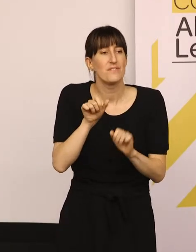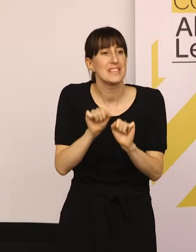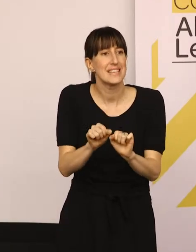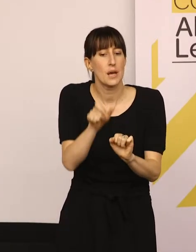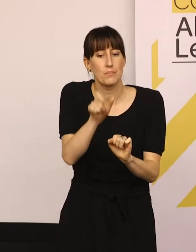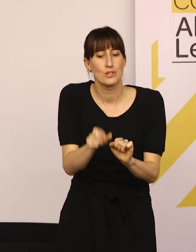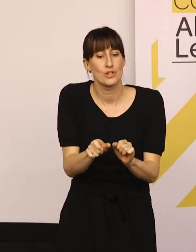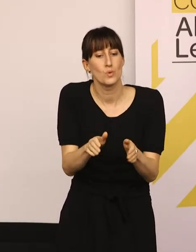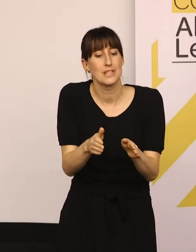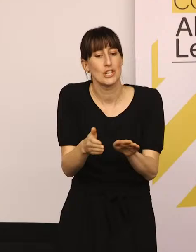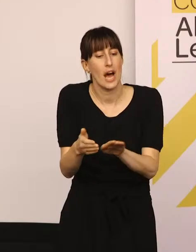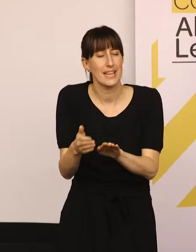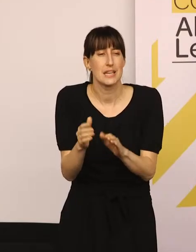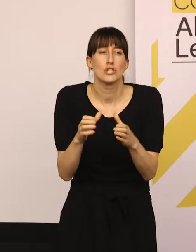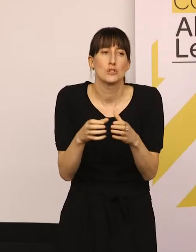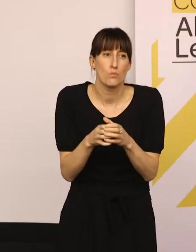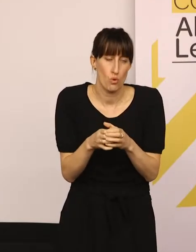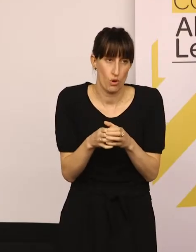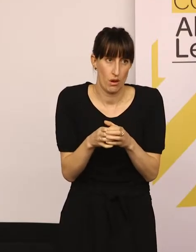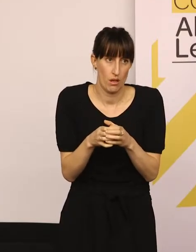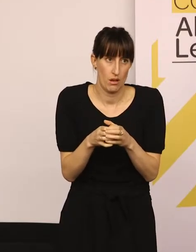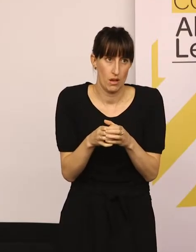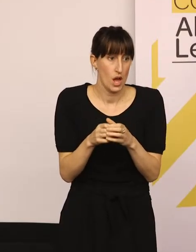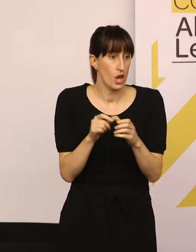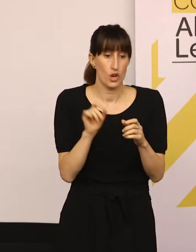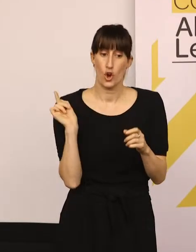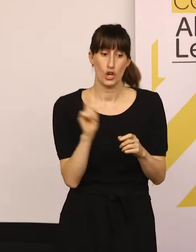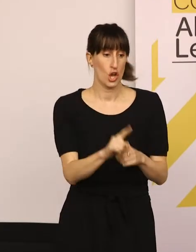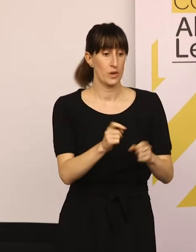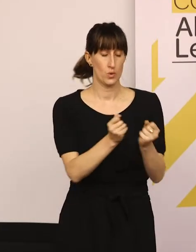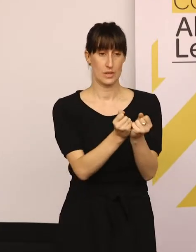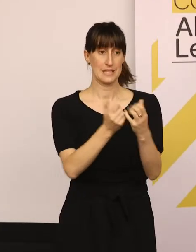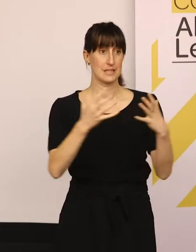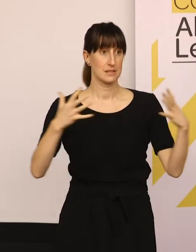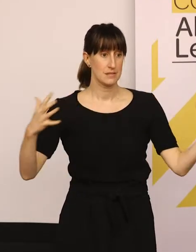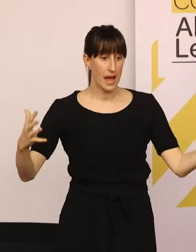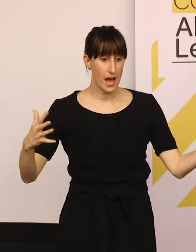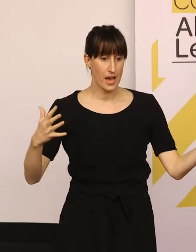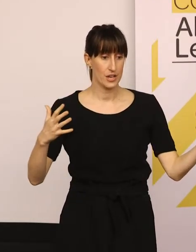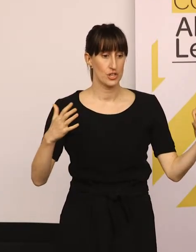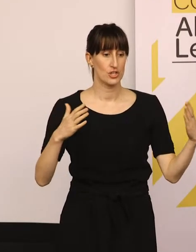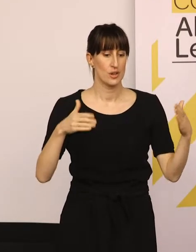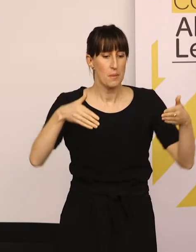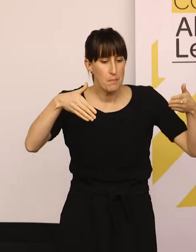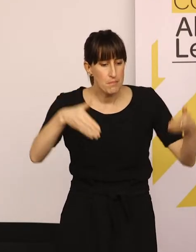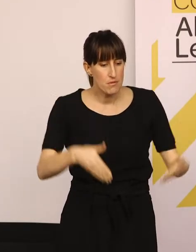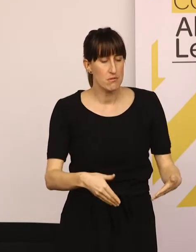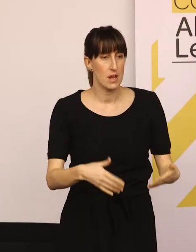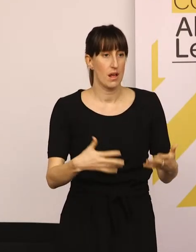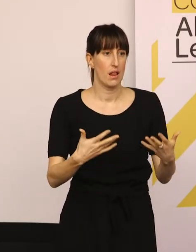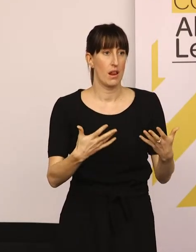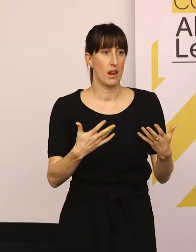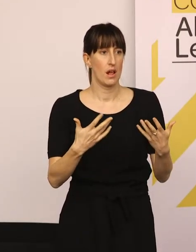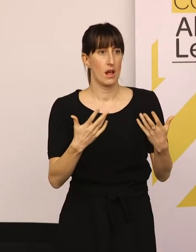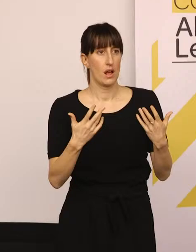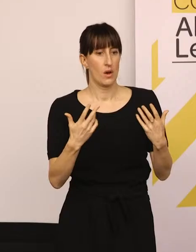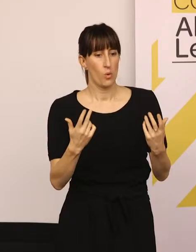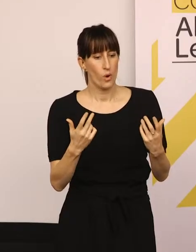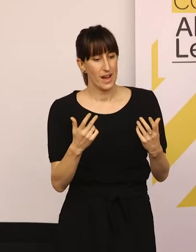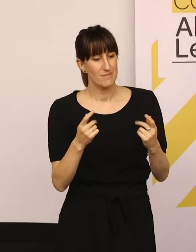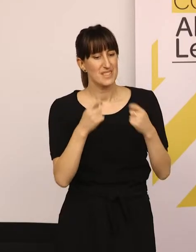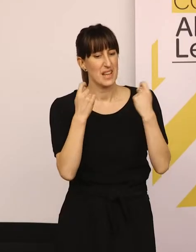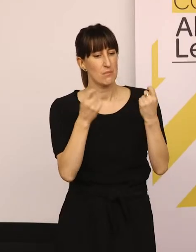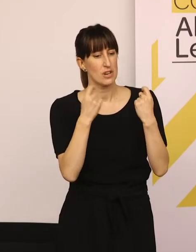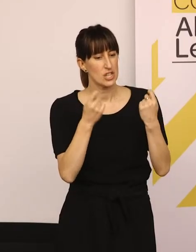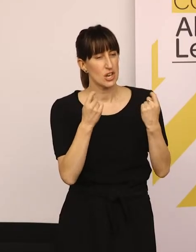thing. But it's very much a small group. It's not attending the large gathering, a service, a burial ceremony and a wake or the